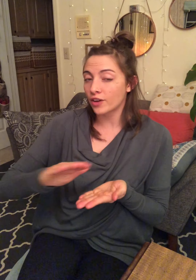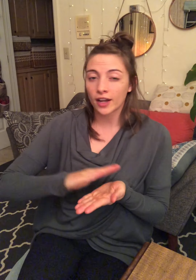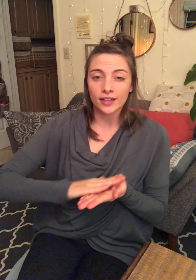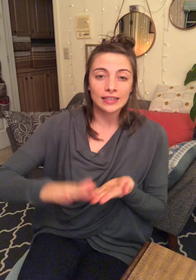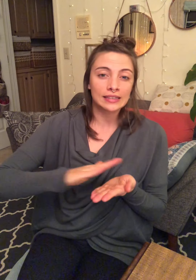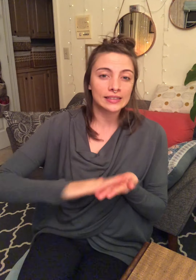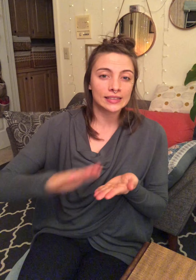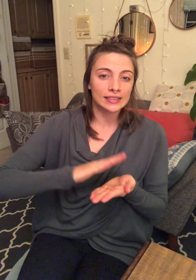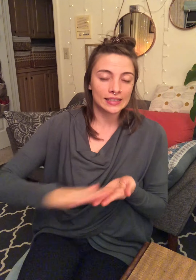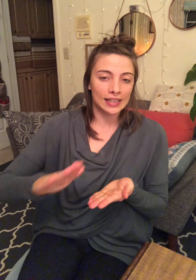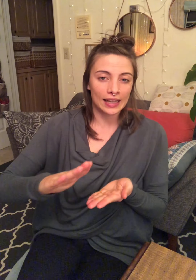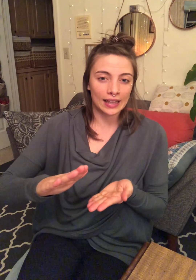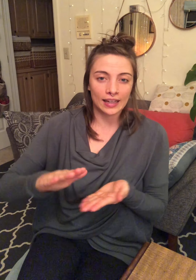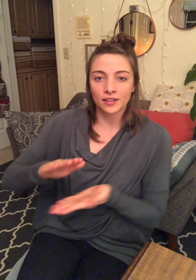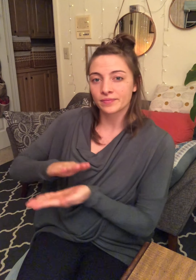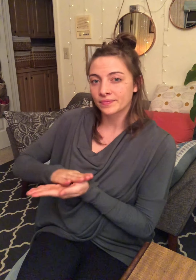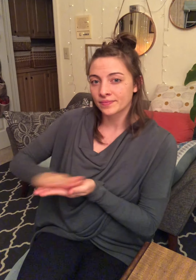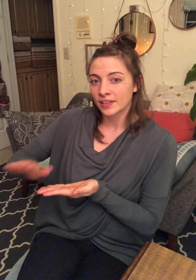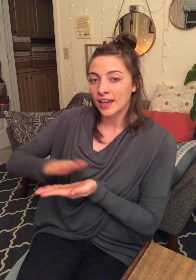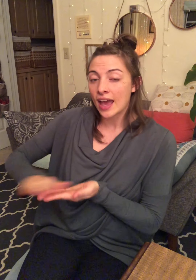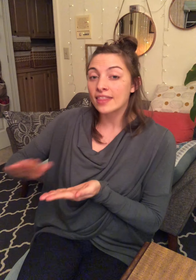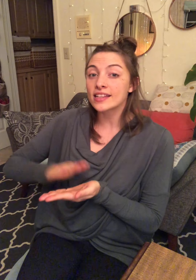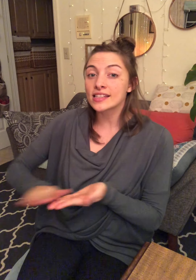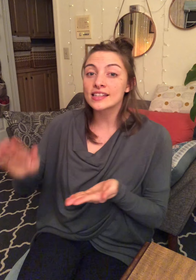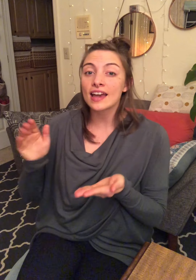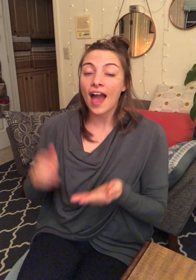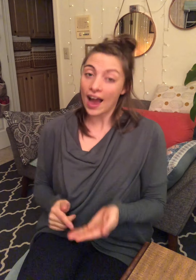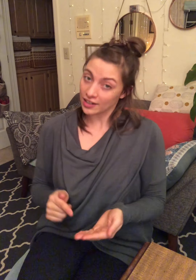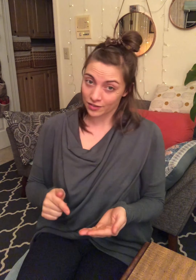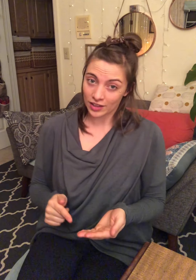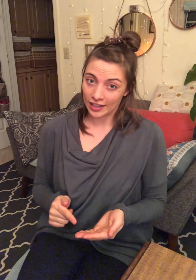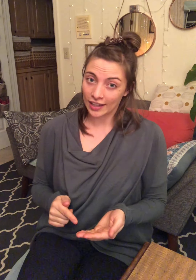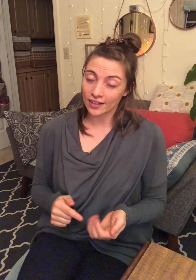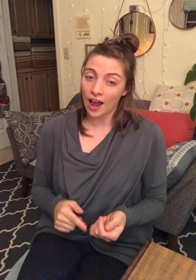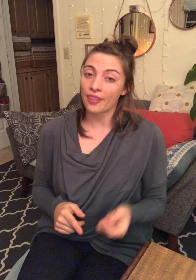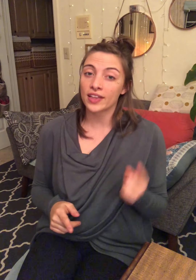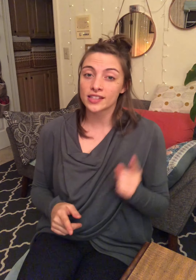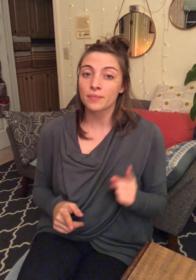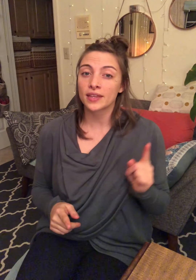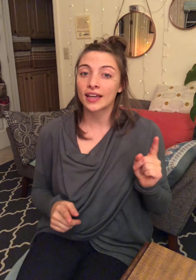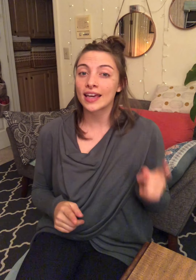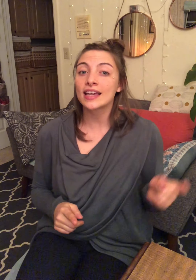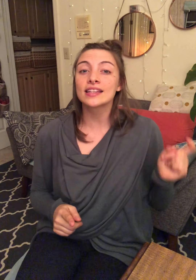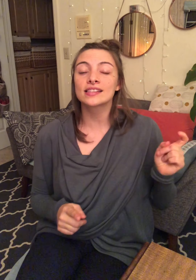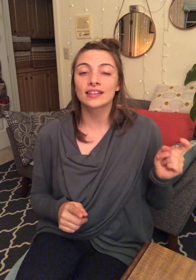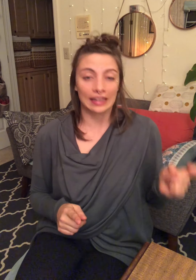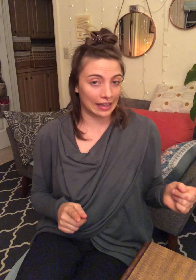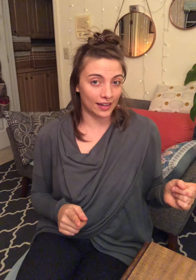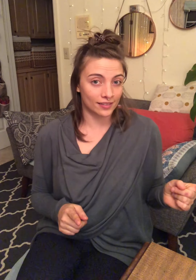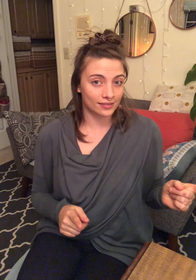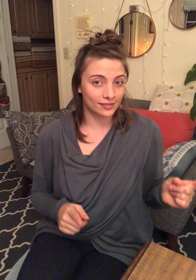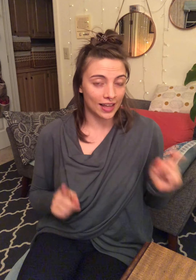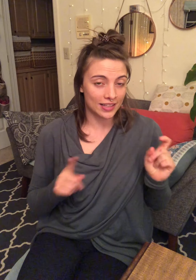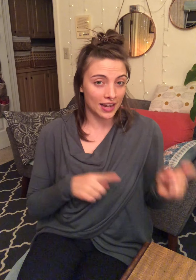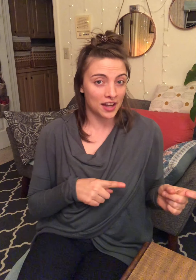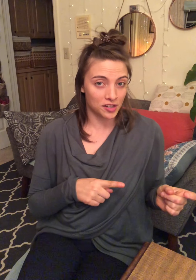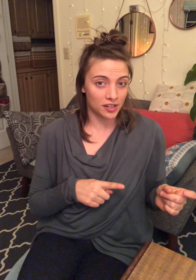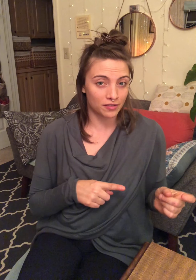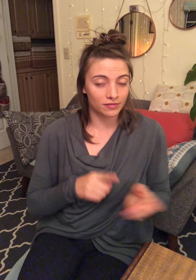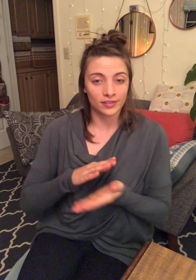hand. Clean. And this is the act of cleaning, not that something is clean as an adjective. This